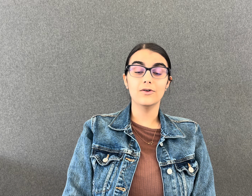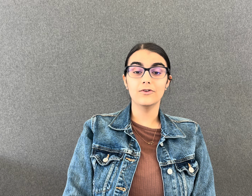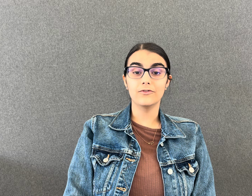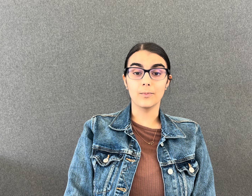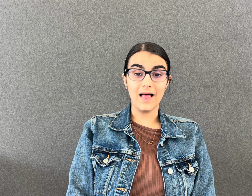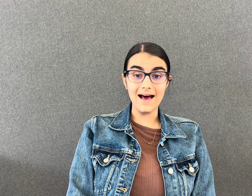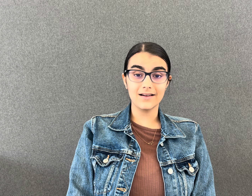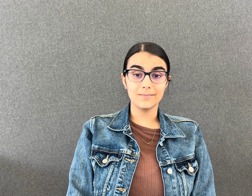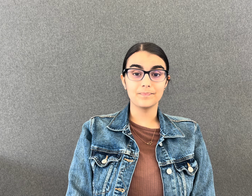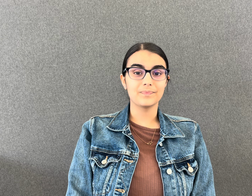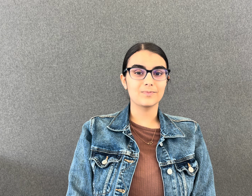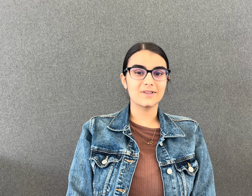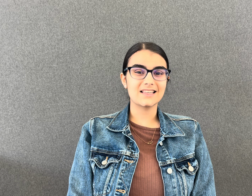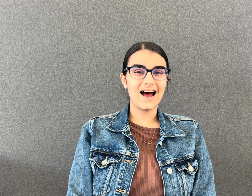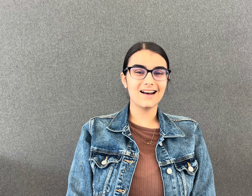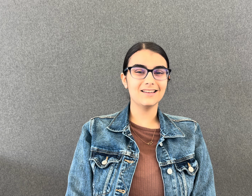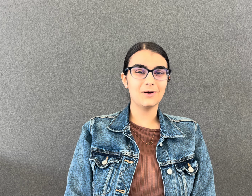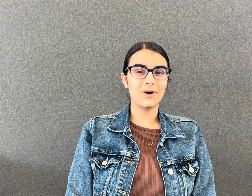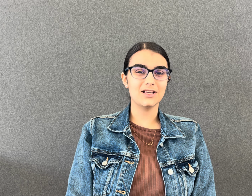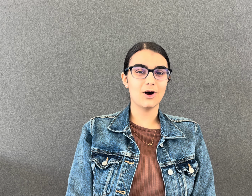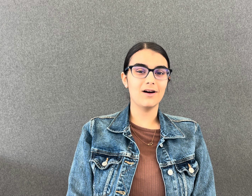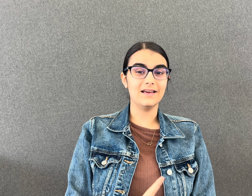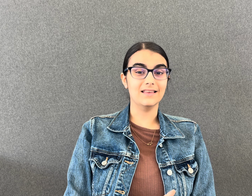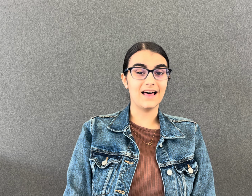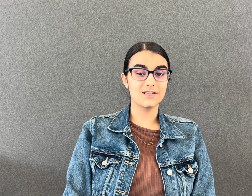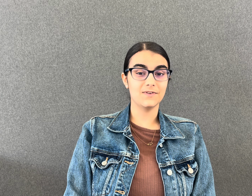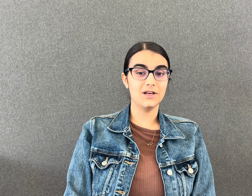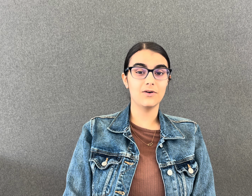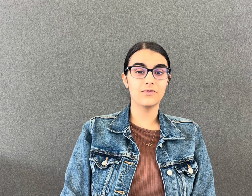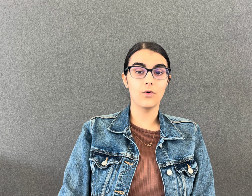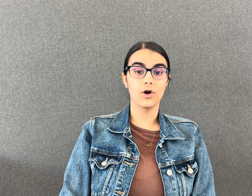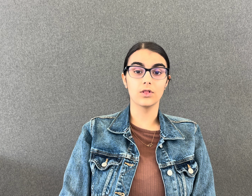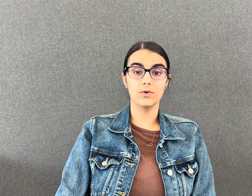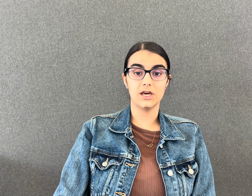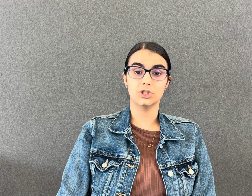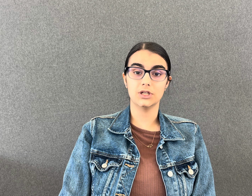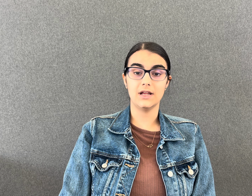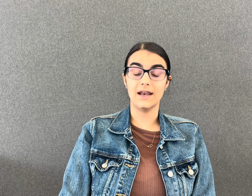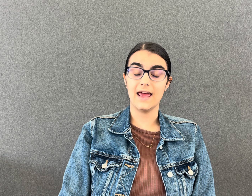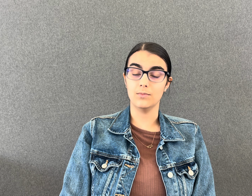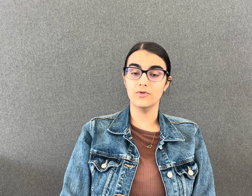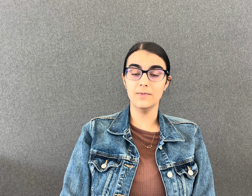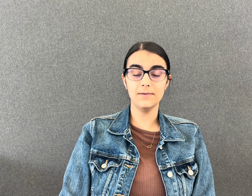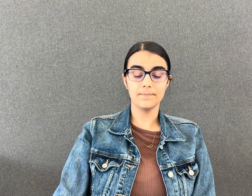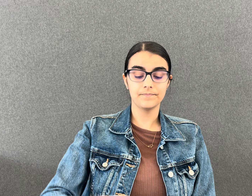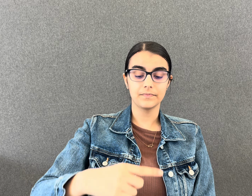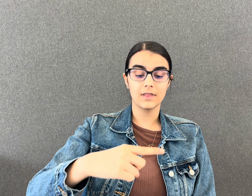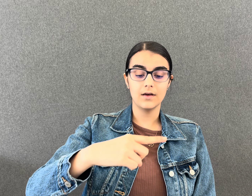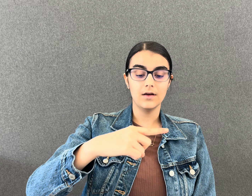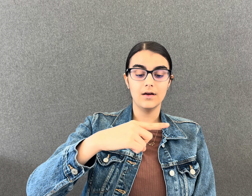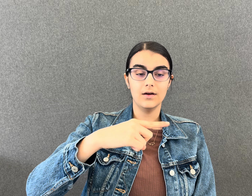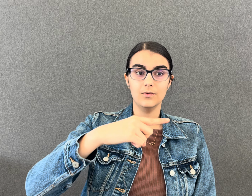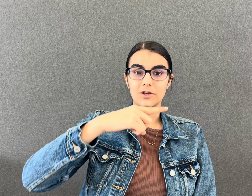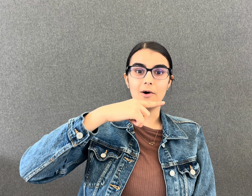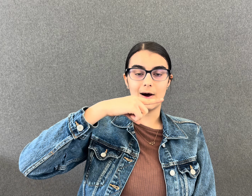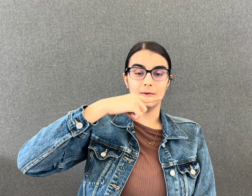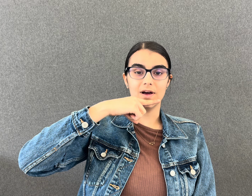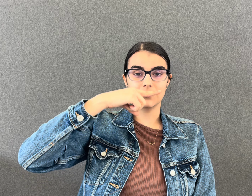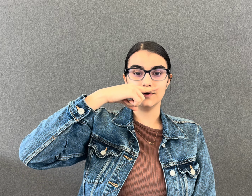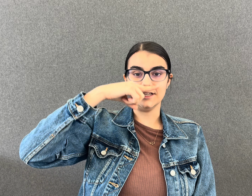For black, it's kind of like what I taught in the last video for location and hand movement. We know how we went through